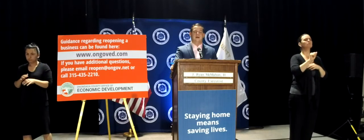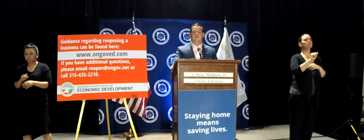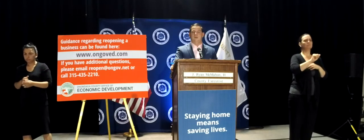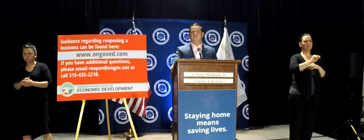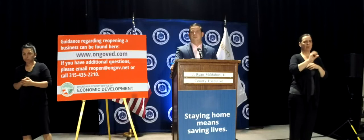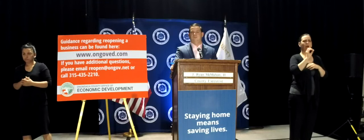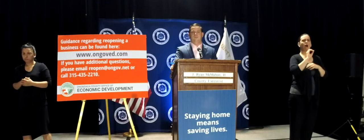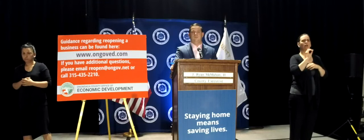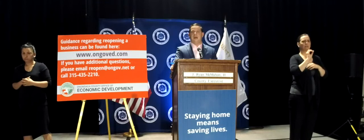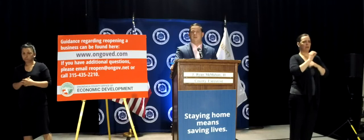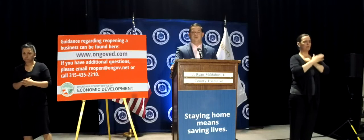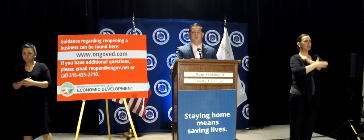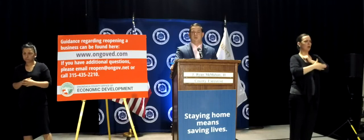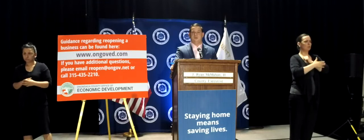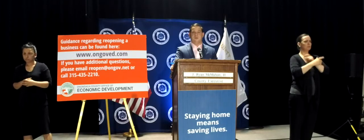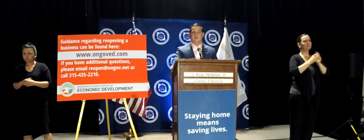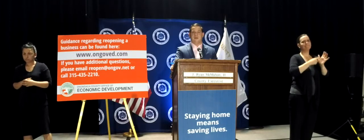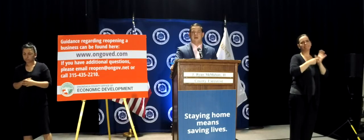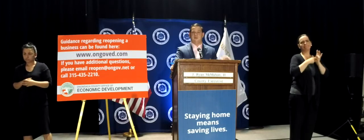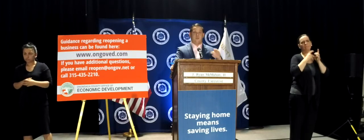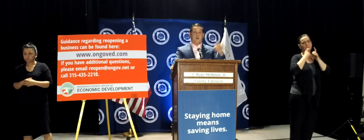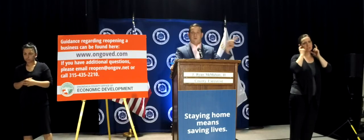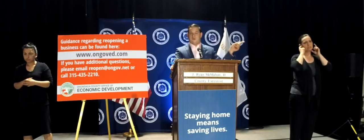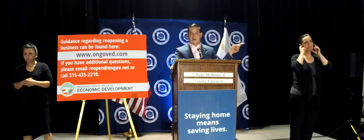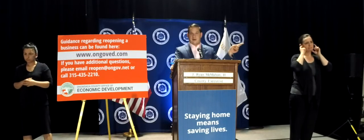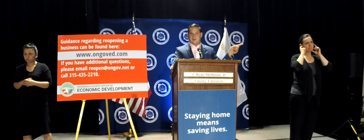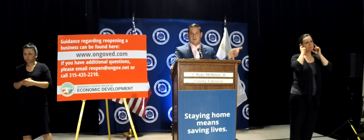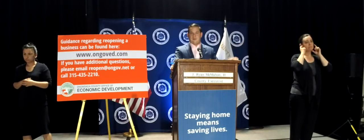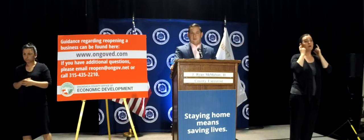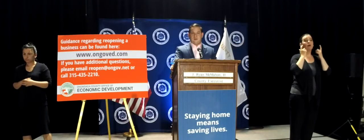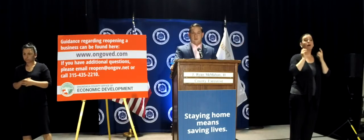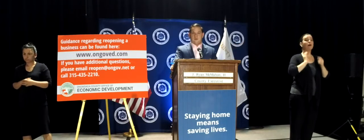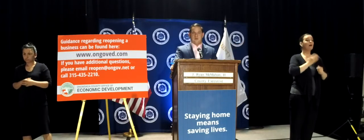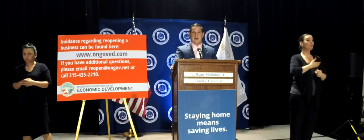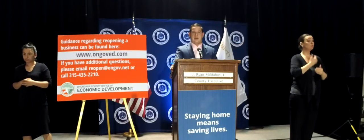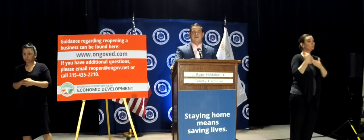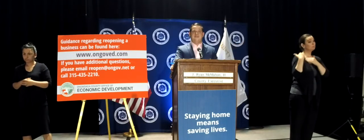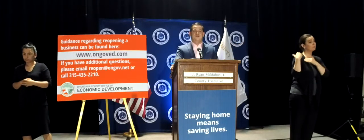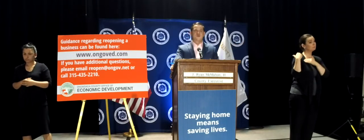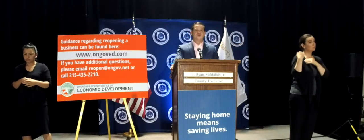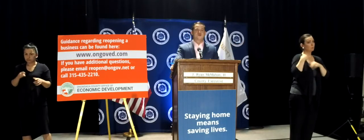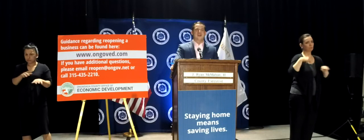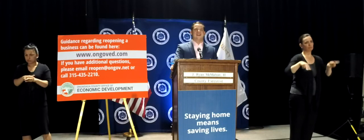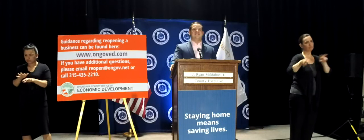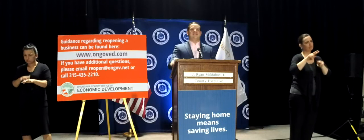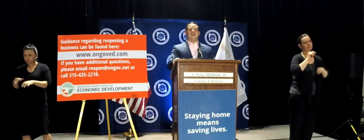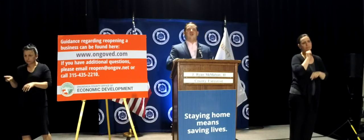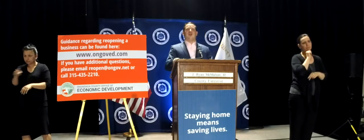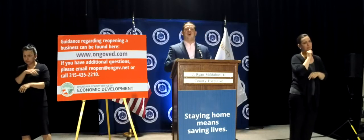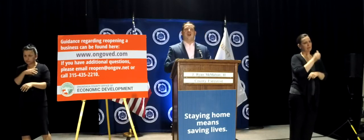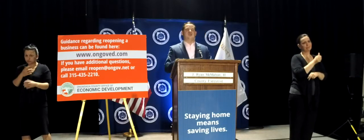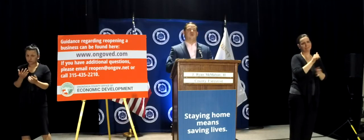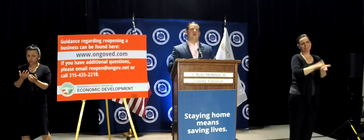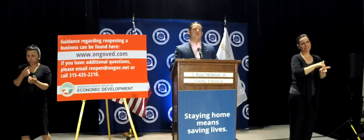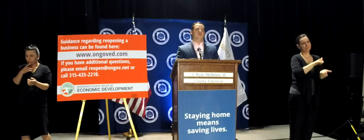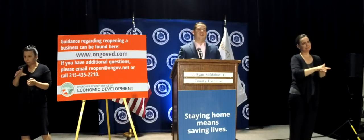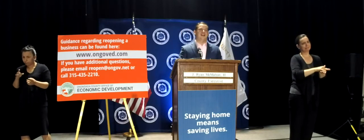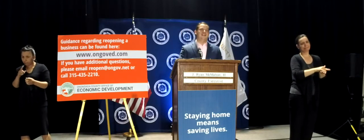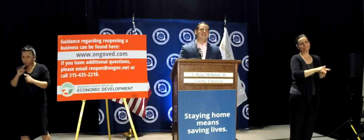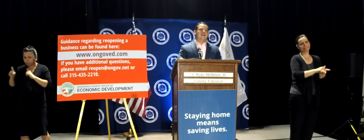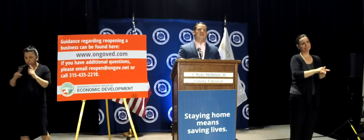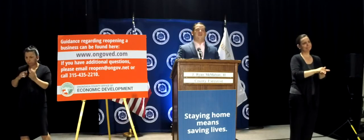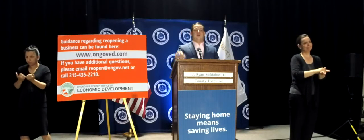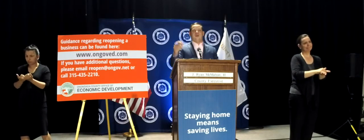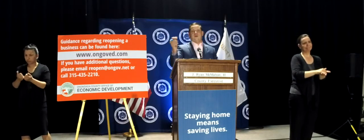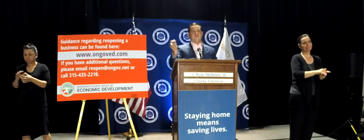we're not going to be able to police this. Again, to the point we just had, you can't say you're going to cut us